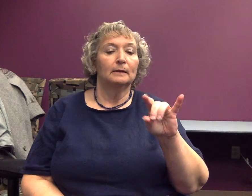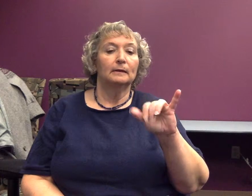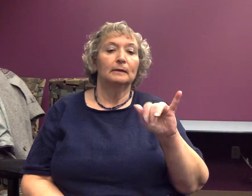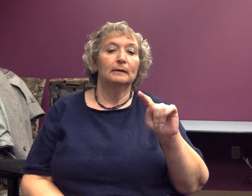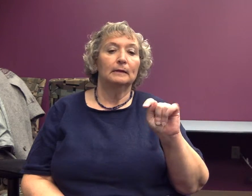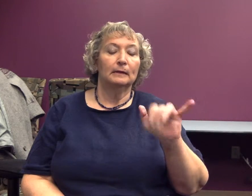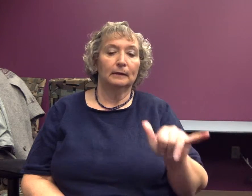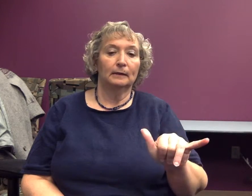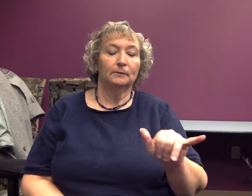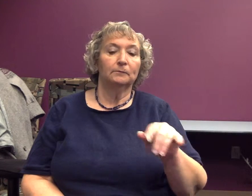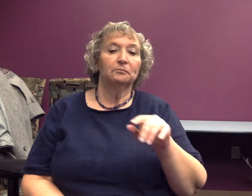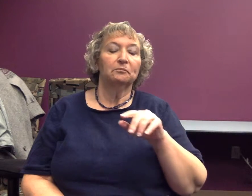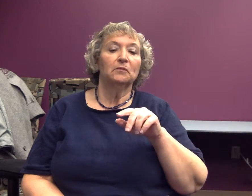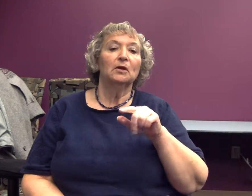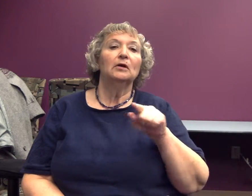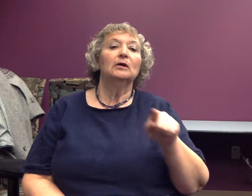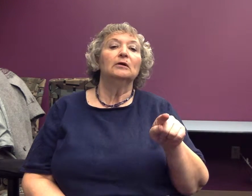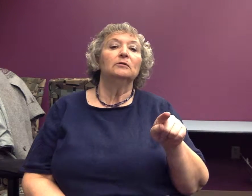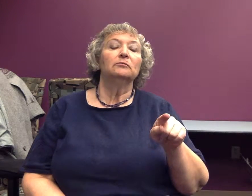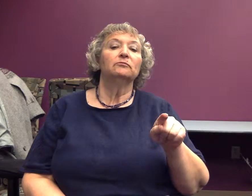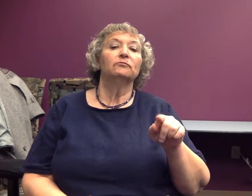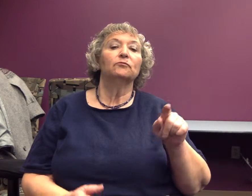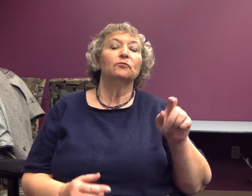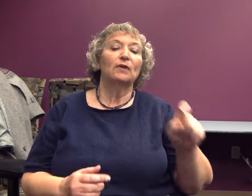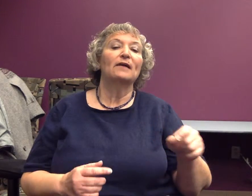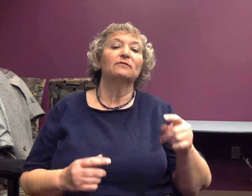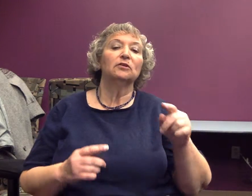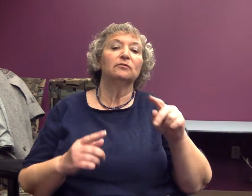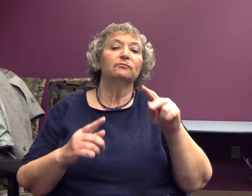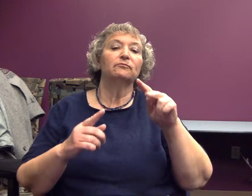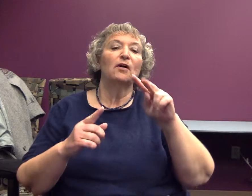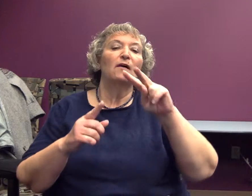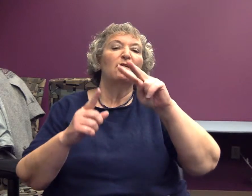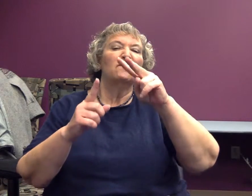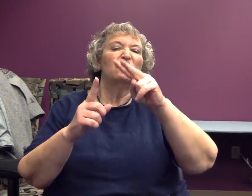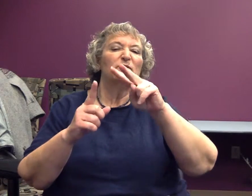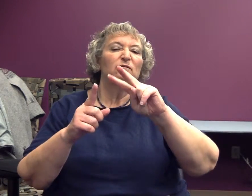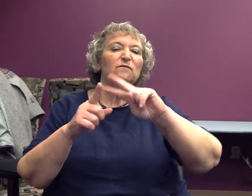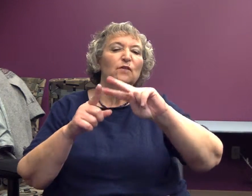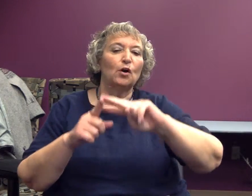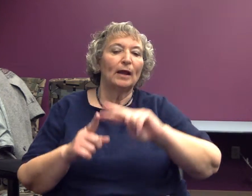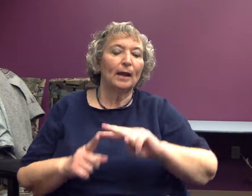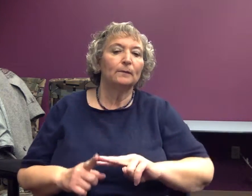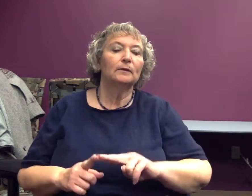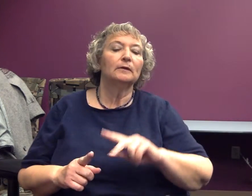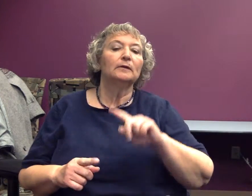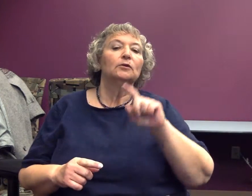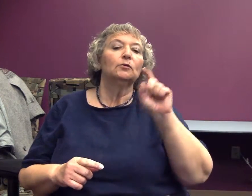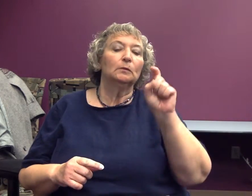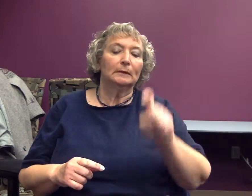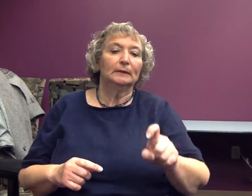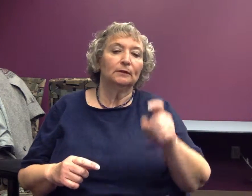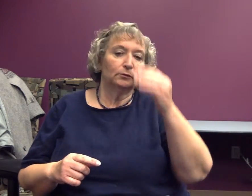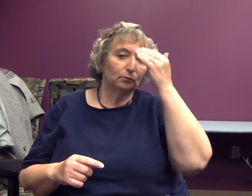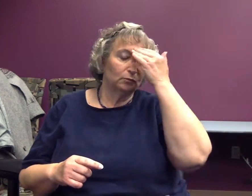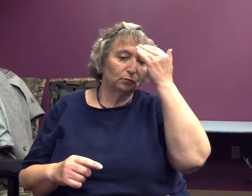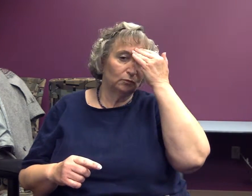what I've got is a presentation here, a PowerPoint. We're going to put it up here. It's not real dark because of the light, but you should be able to see